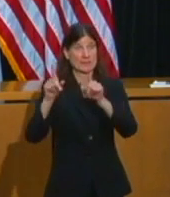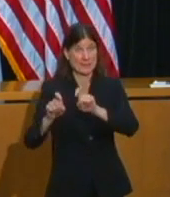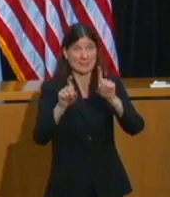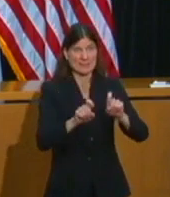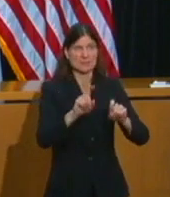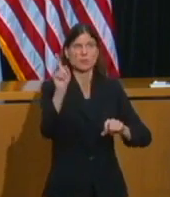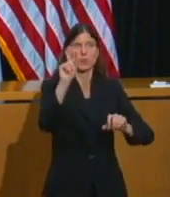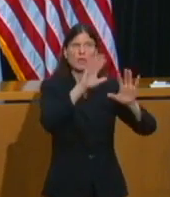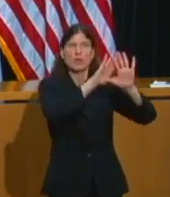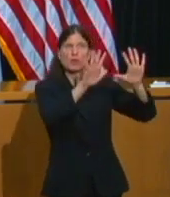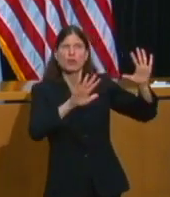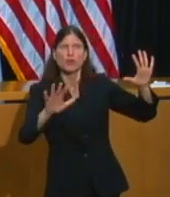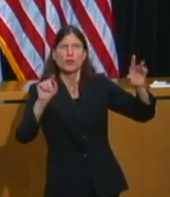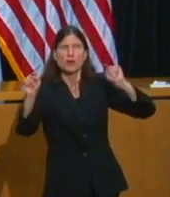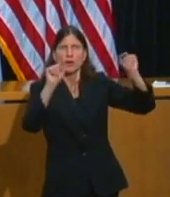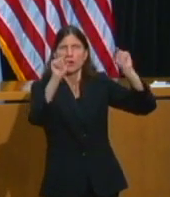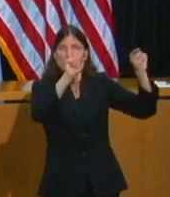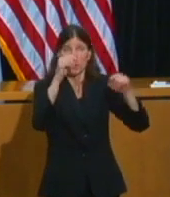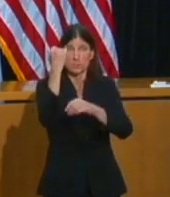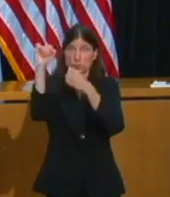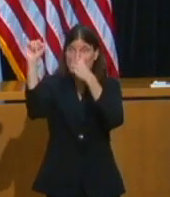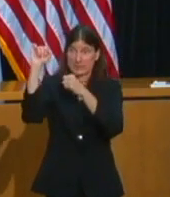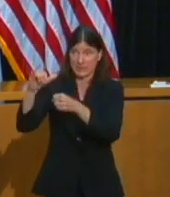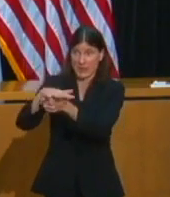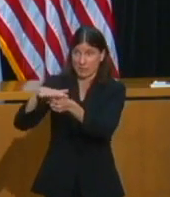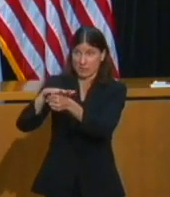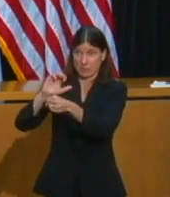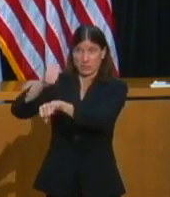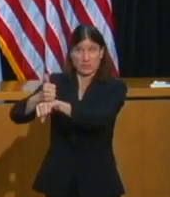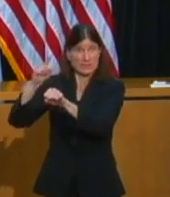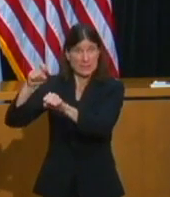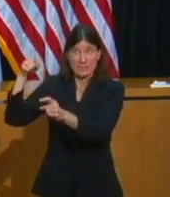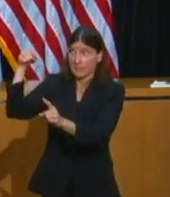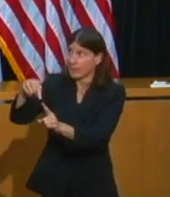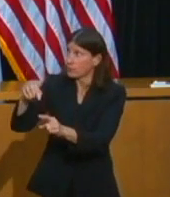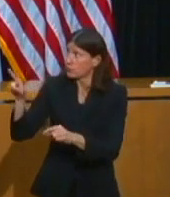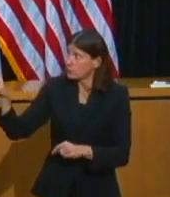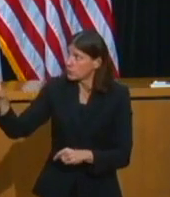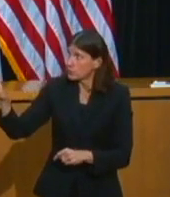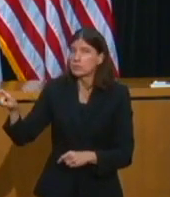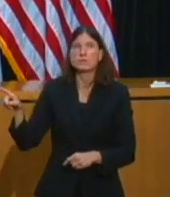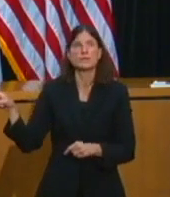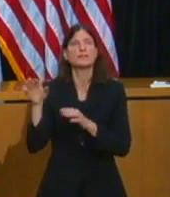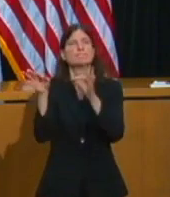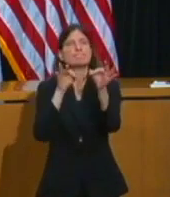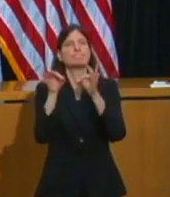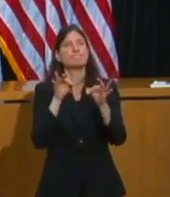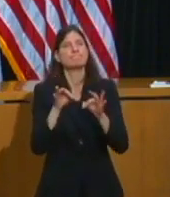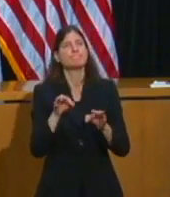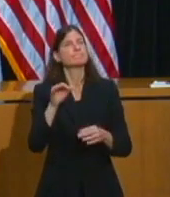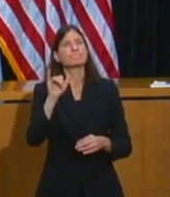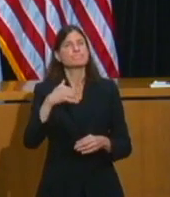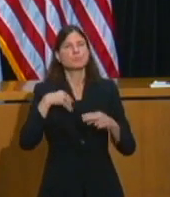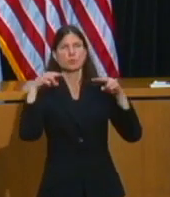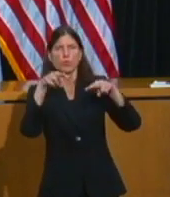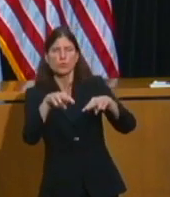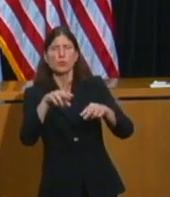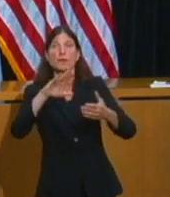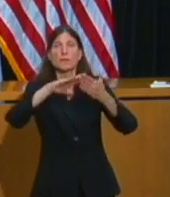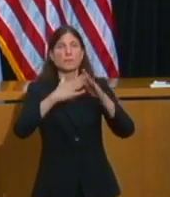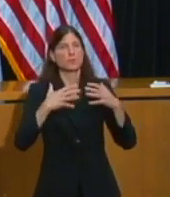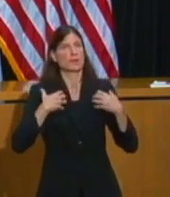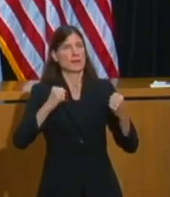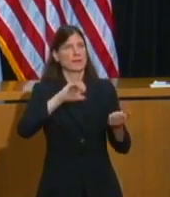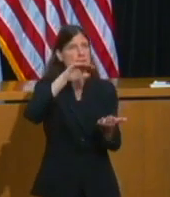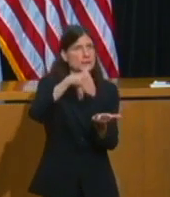since this. Yeah, yeah. But that's why that is also why we partnered with the community health centers and set up the programming with them. Same reason.